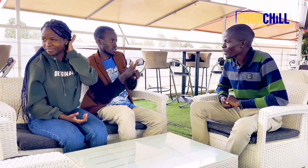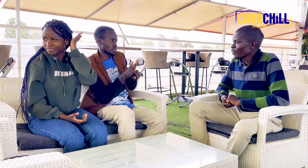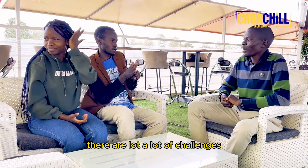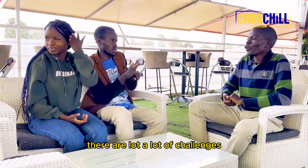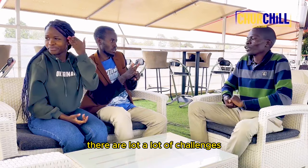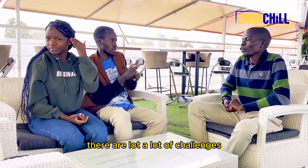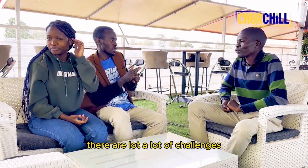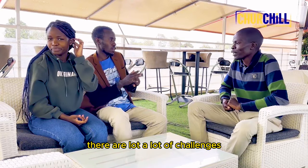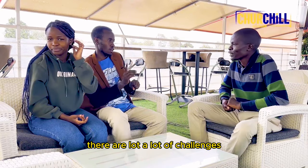There are a lot, a lot of challenges.